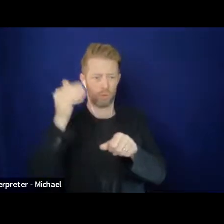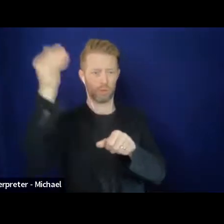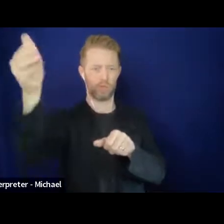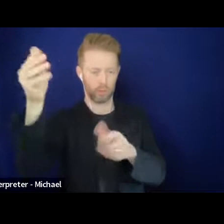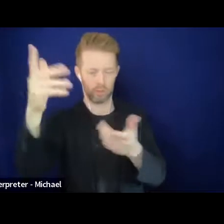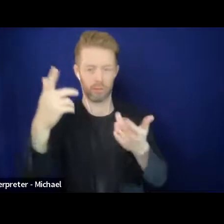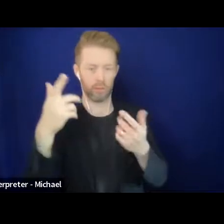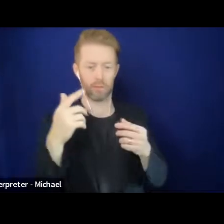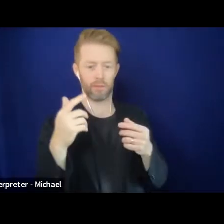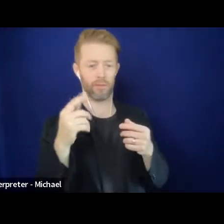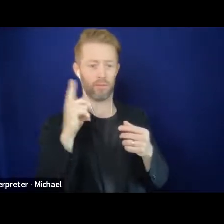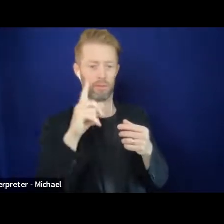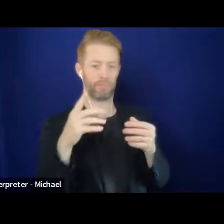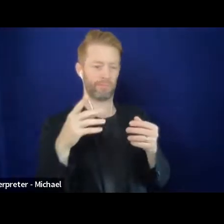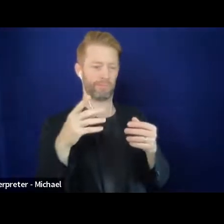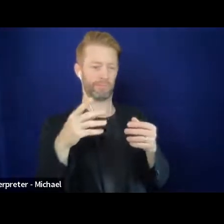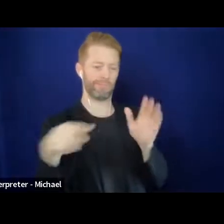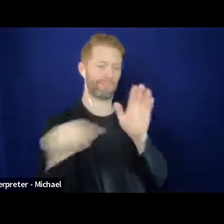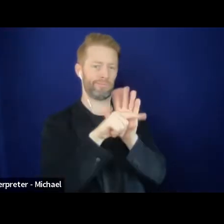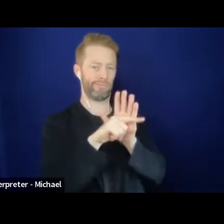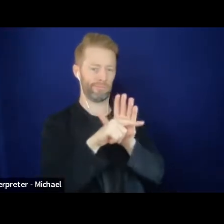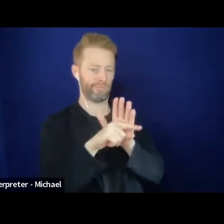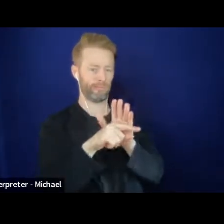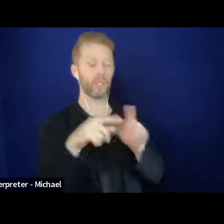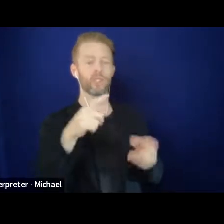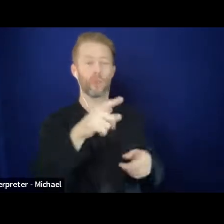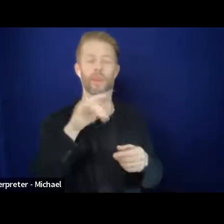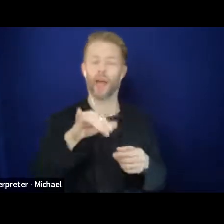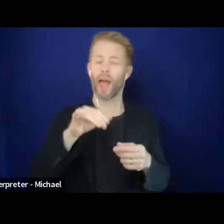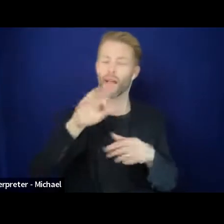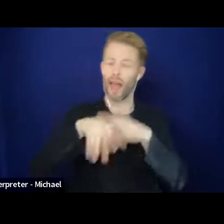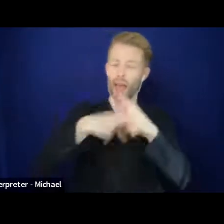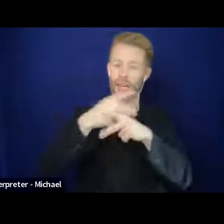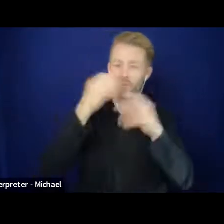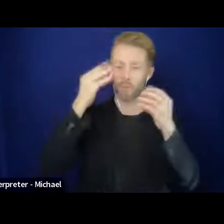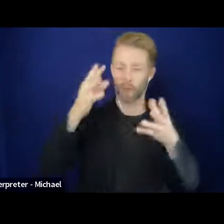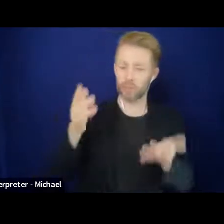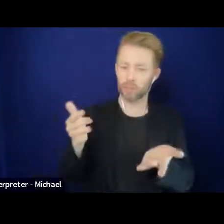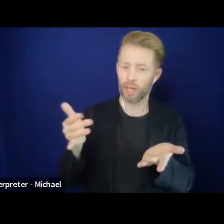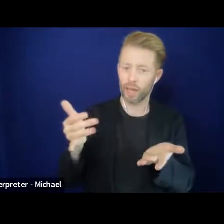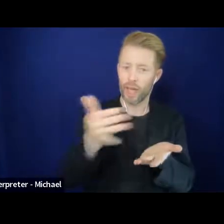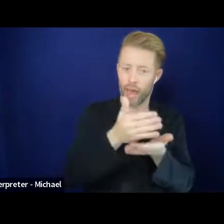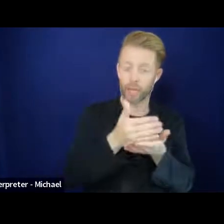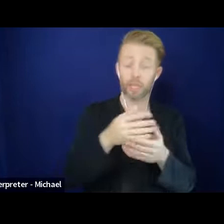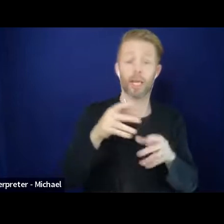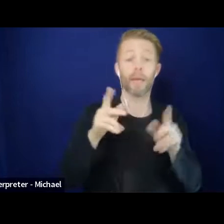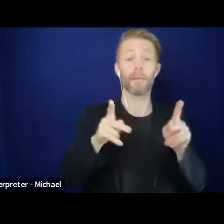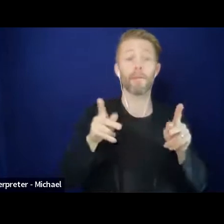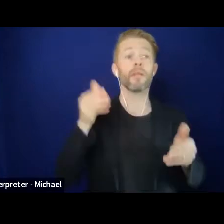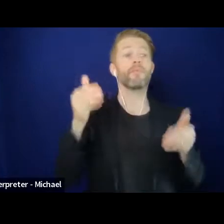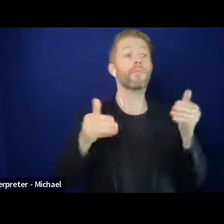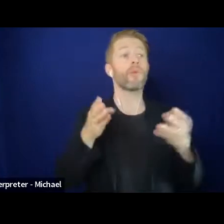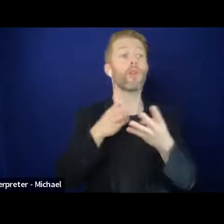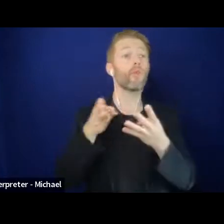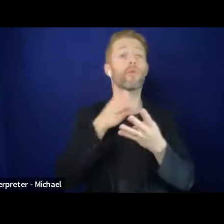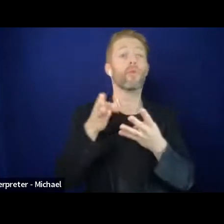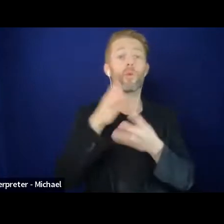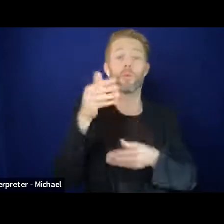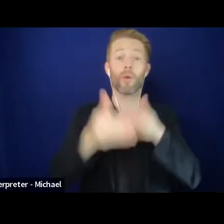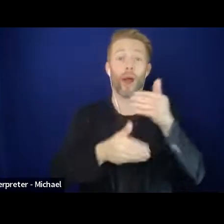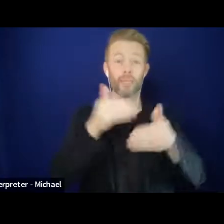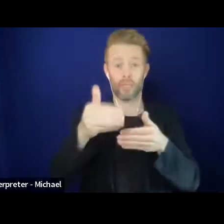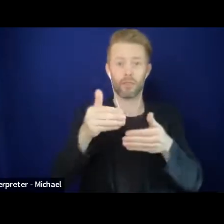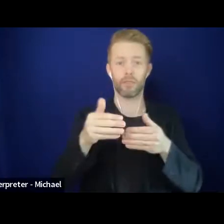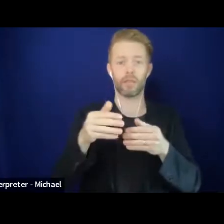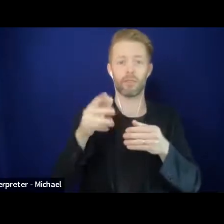collected from about our beneficiaries and applicants as they go through this process, that has had